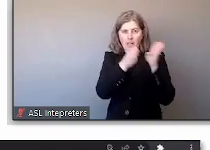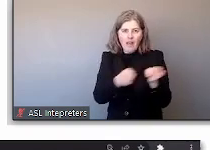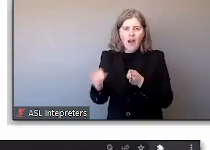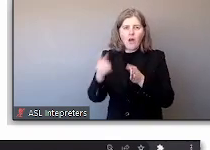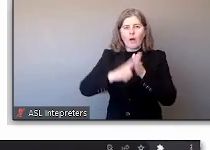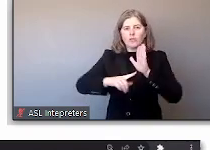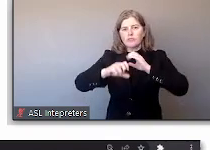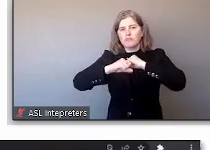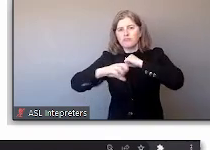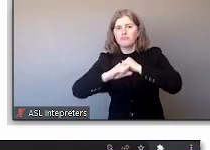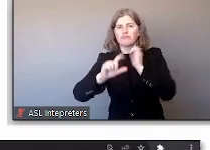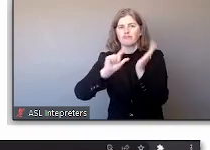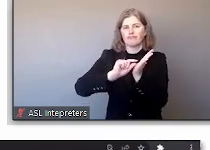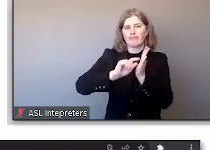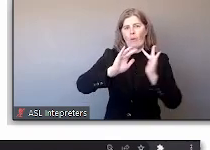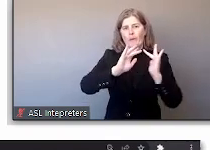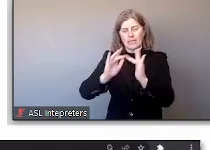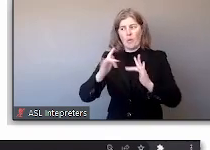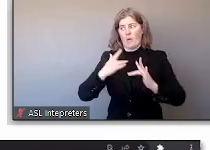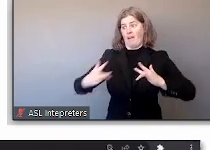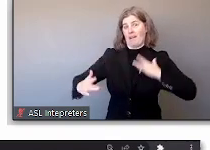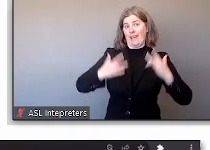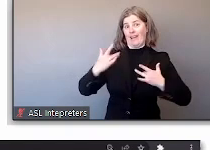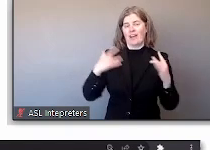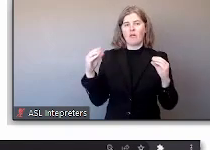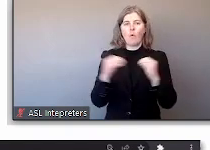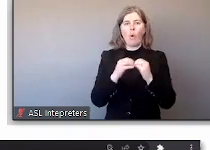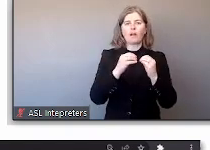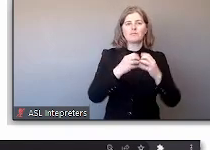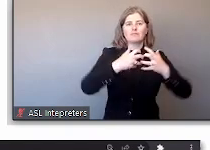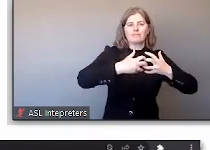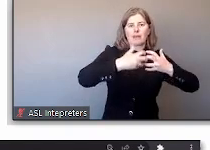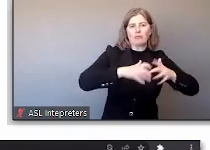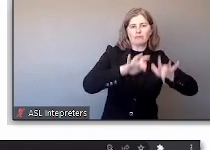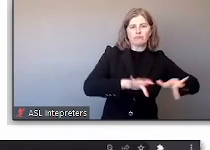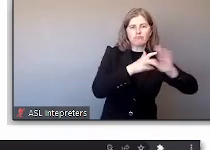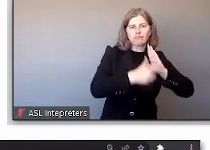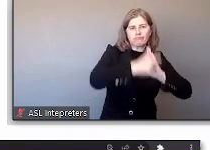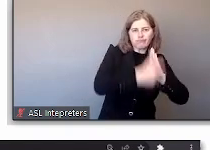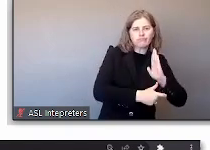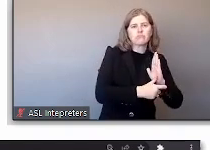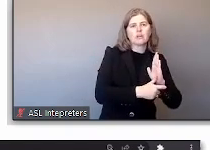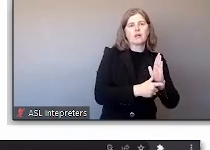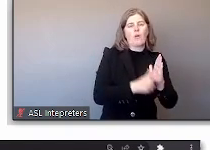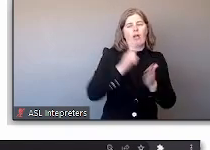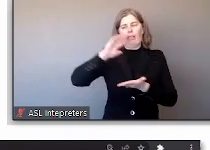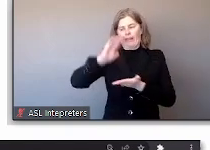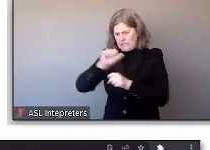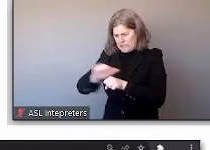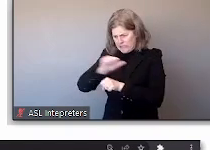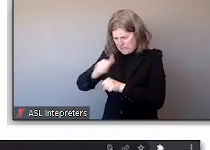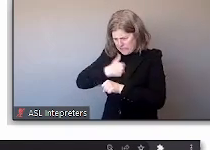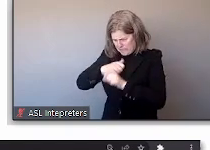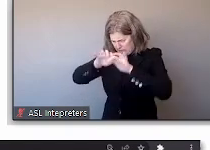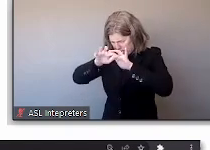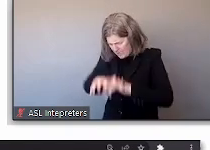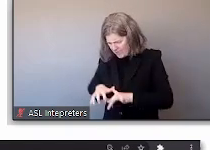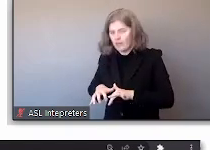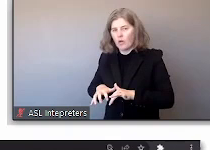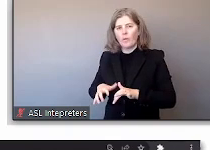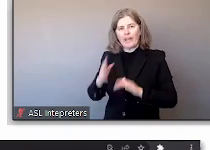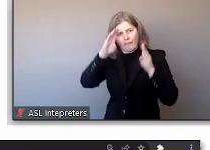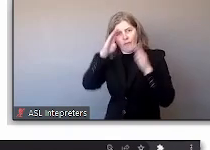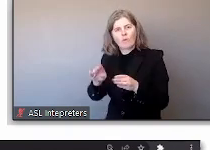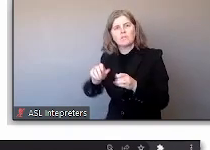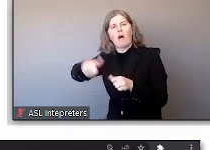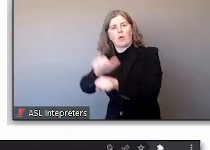excited not only to have more automation in the process, but also get back to our other work in the Department of